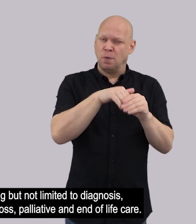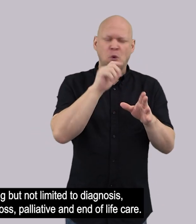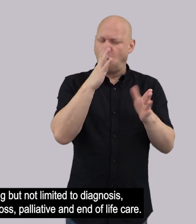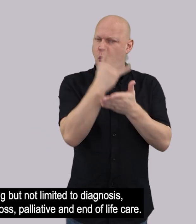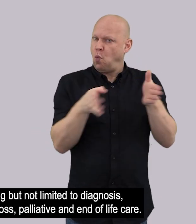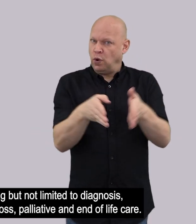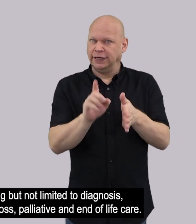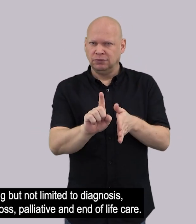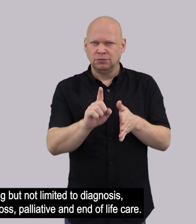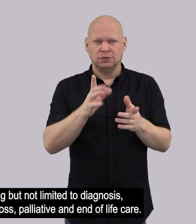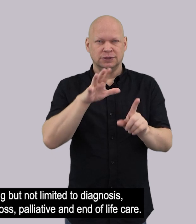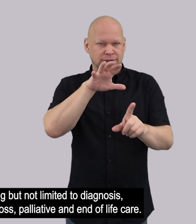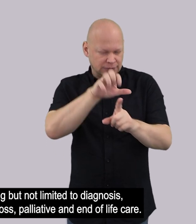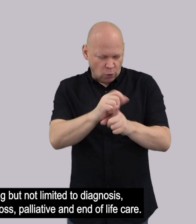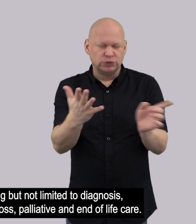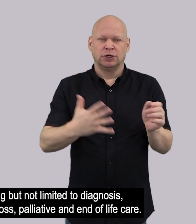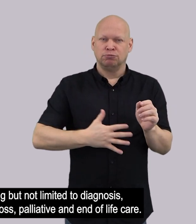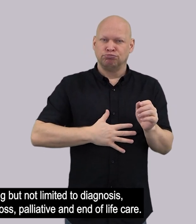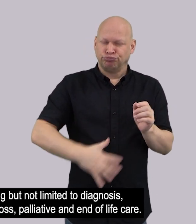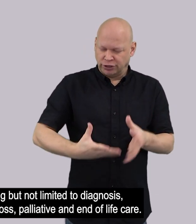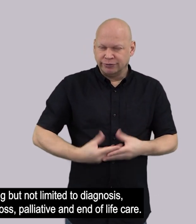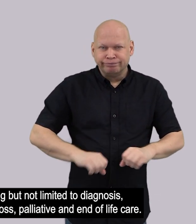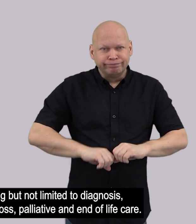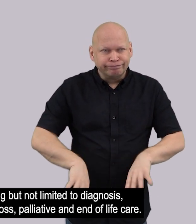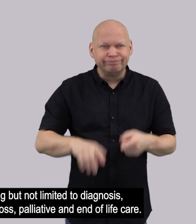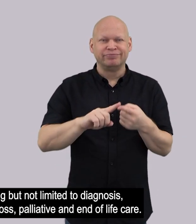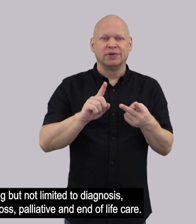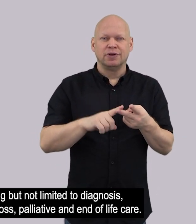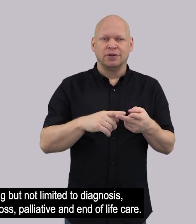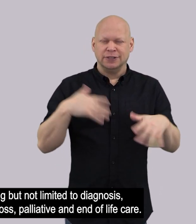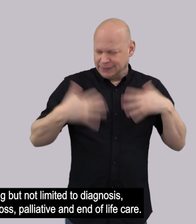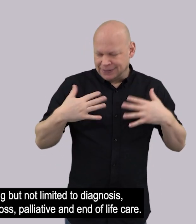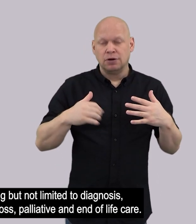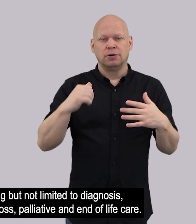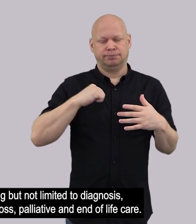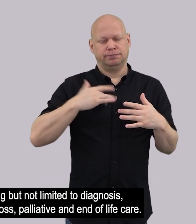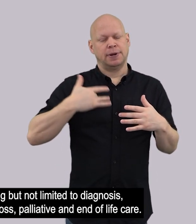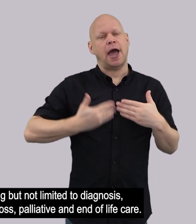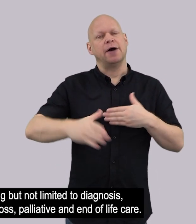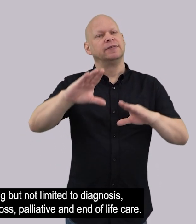limited to diagnosis, pregnancy loss, palliative and end-of-life care.